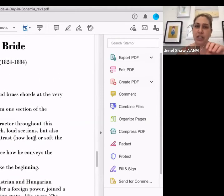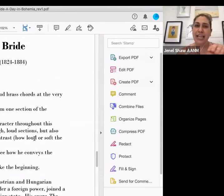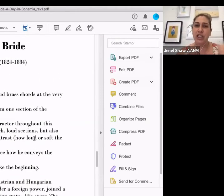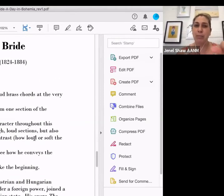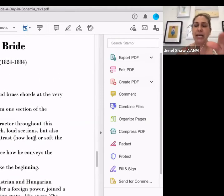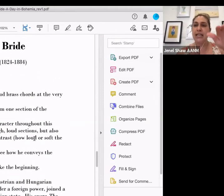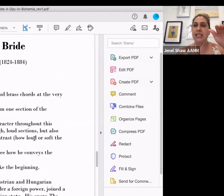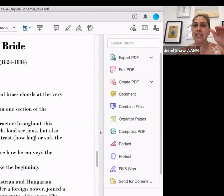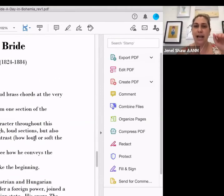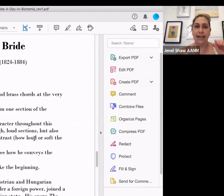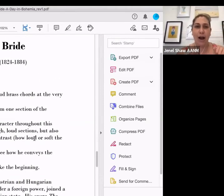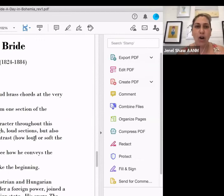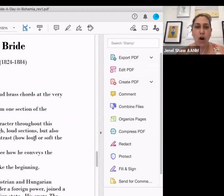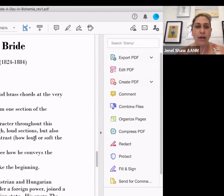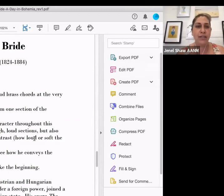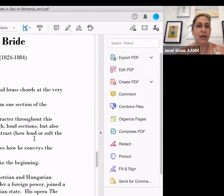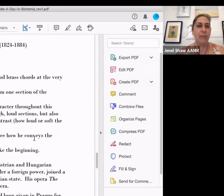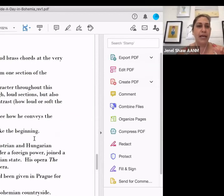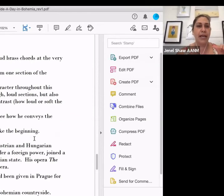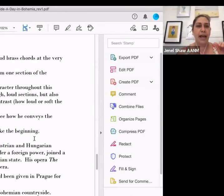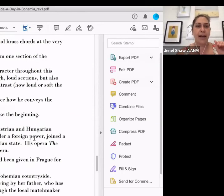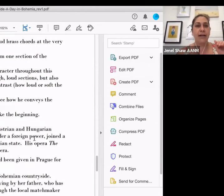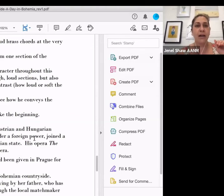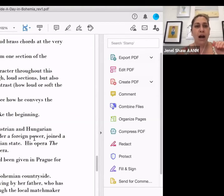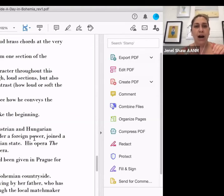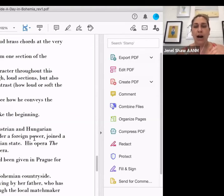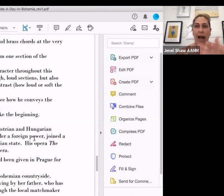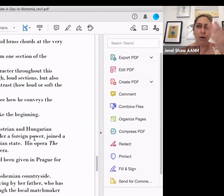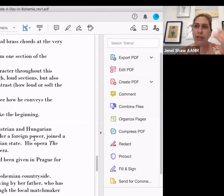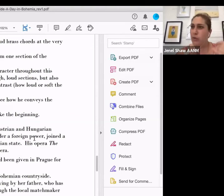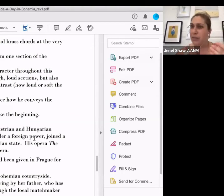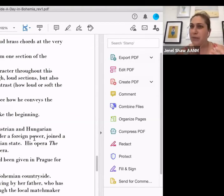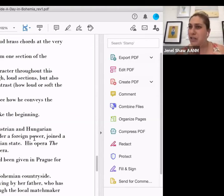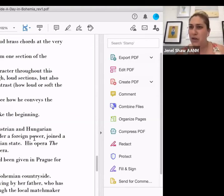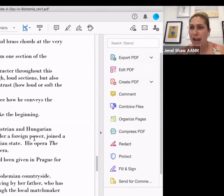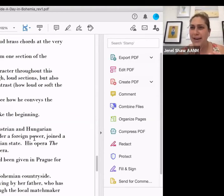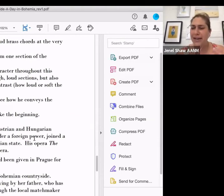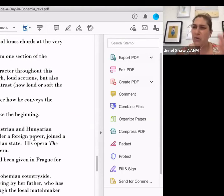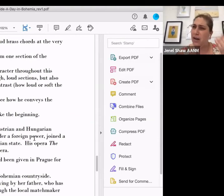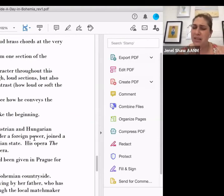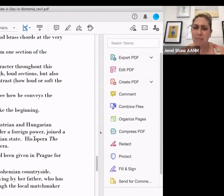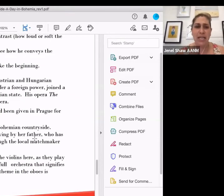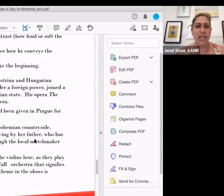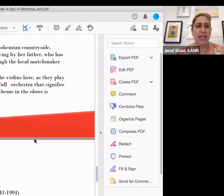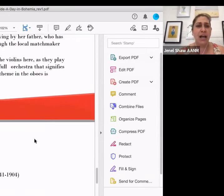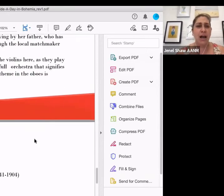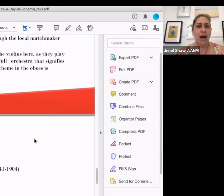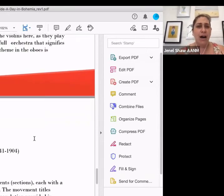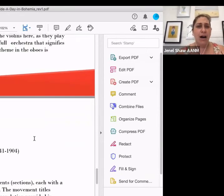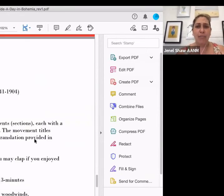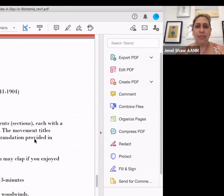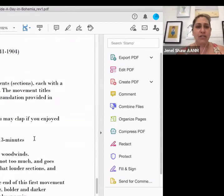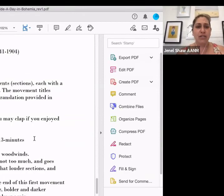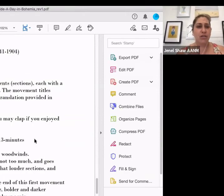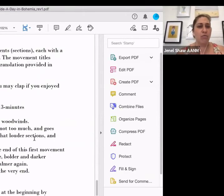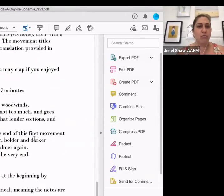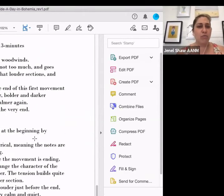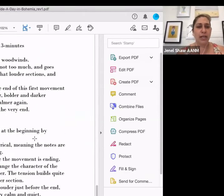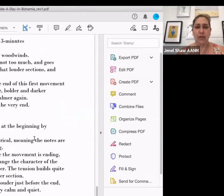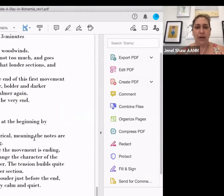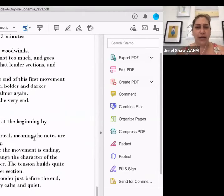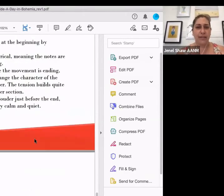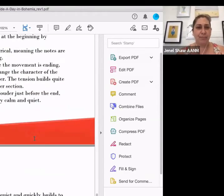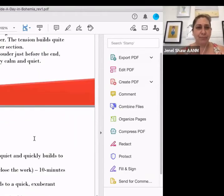about each piece and how long it's going to be and how was the piece created and what does it mean. This is